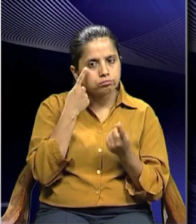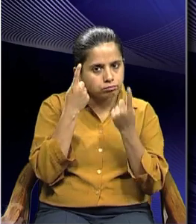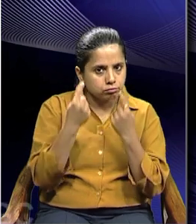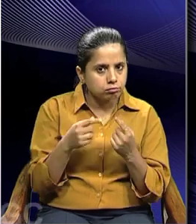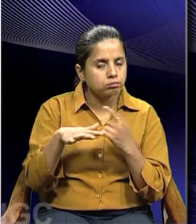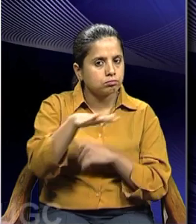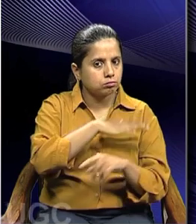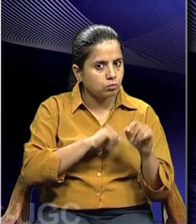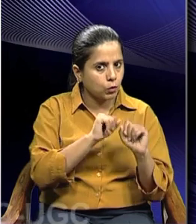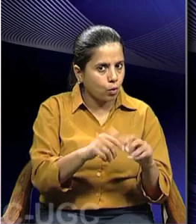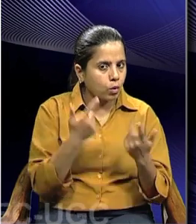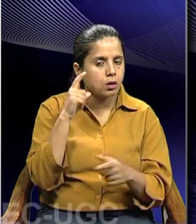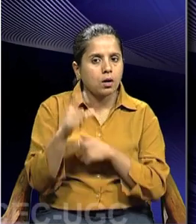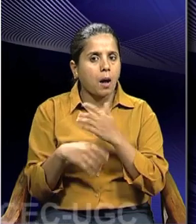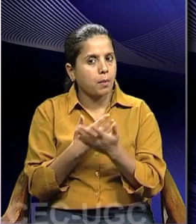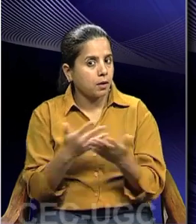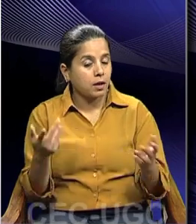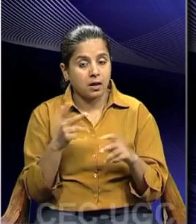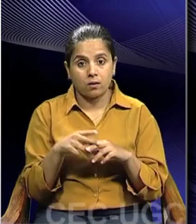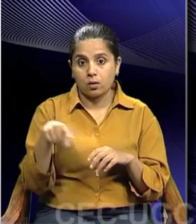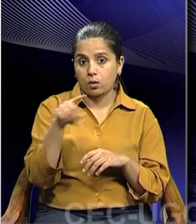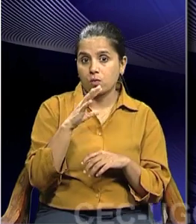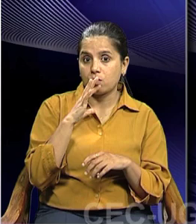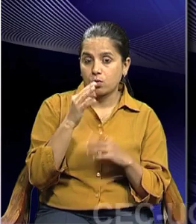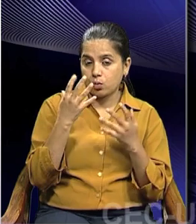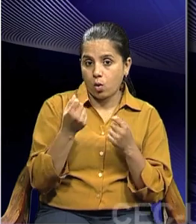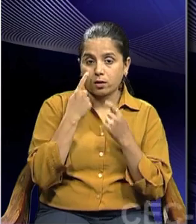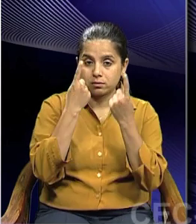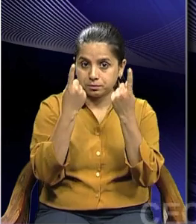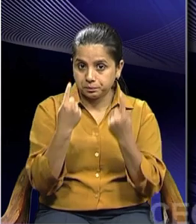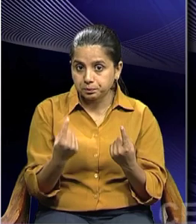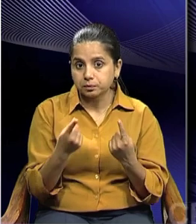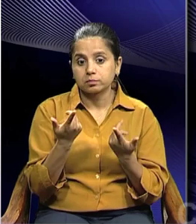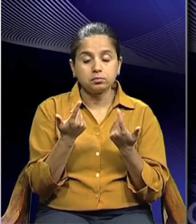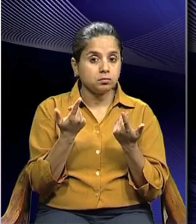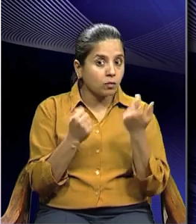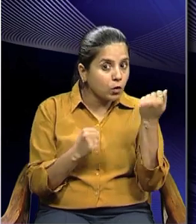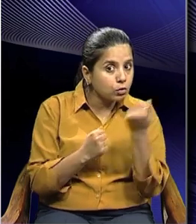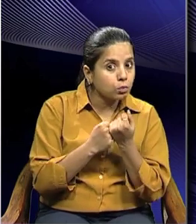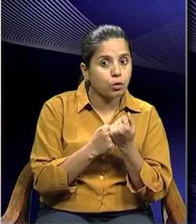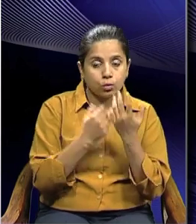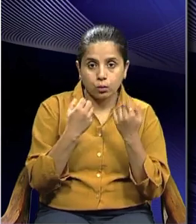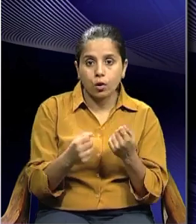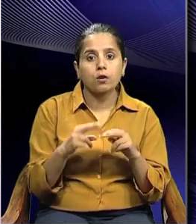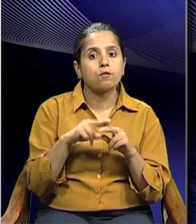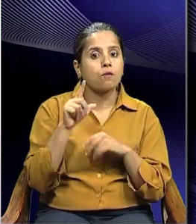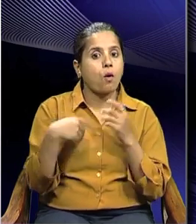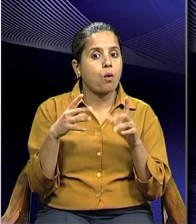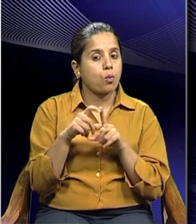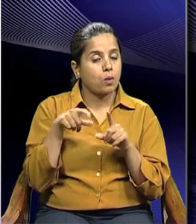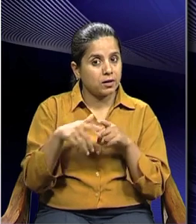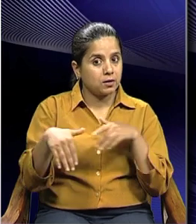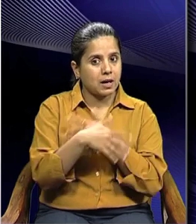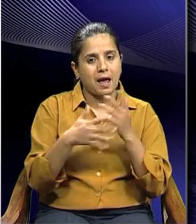sector or industry. So if you really wish to assist in forward engineering of a sector, of